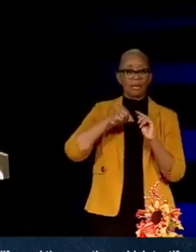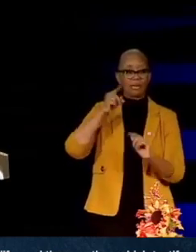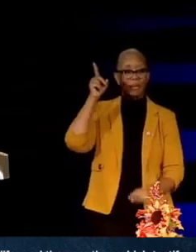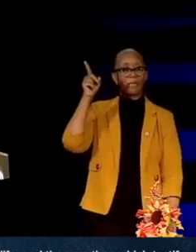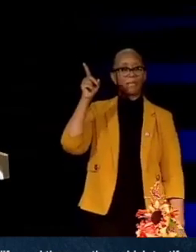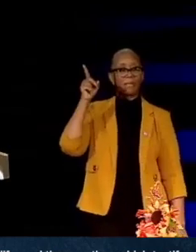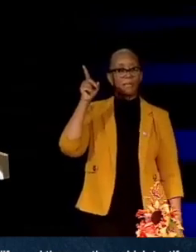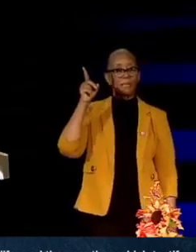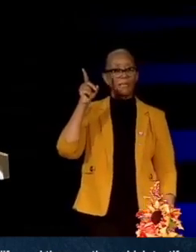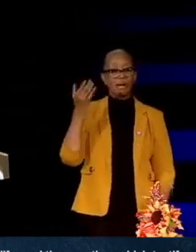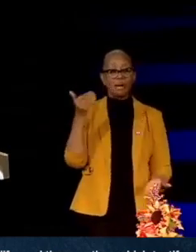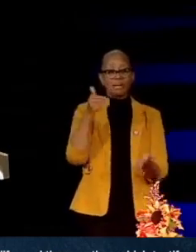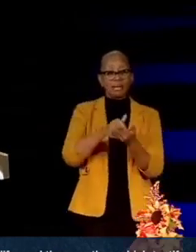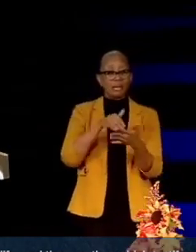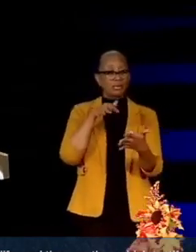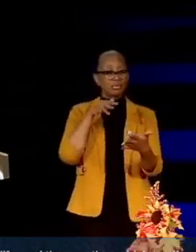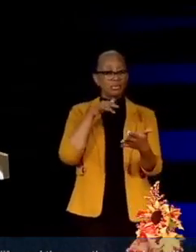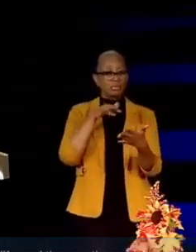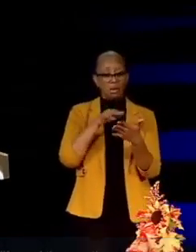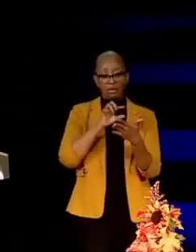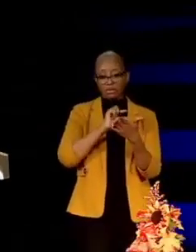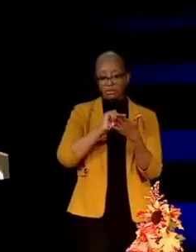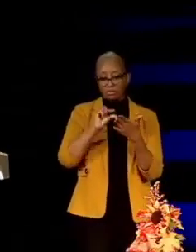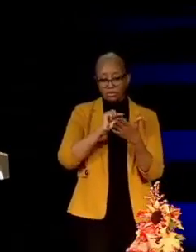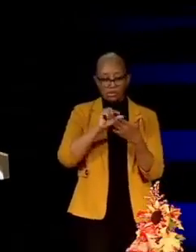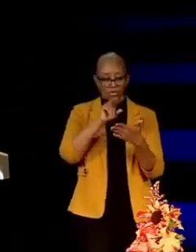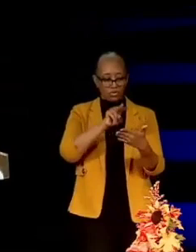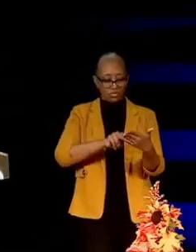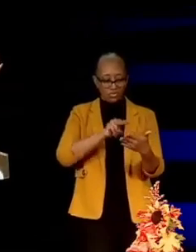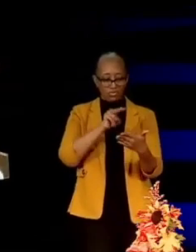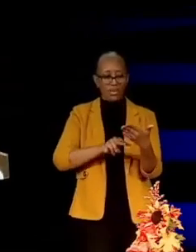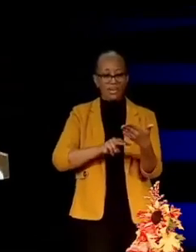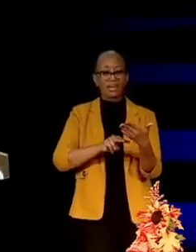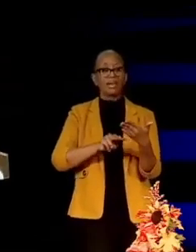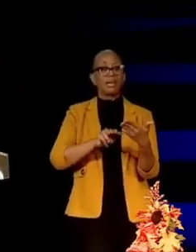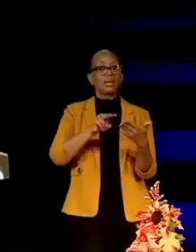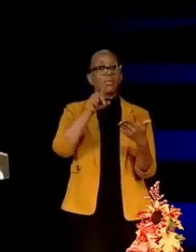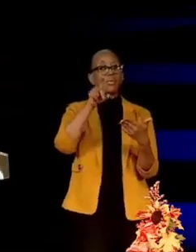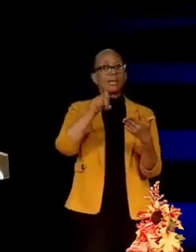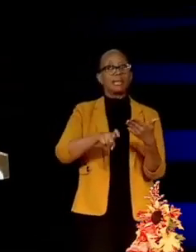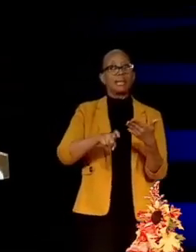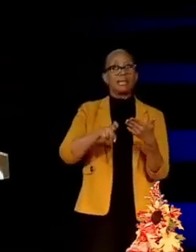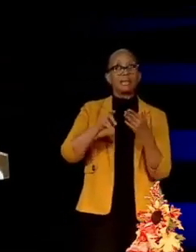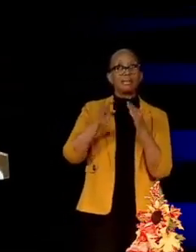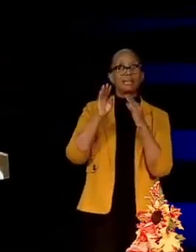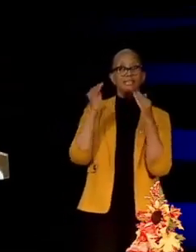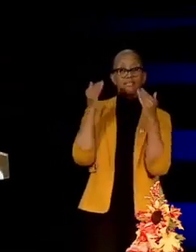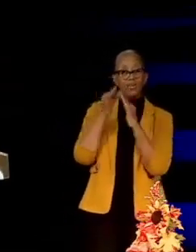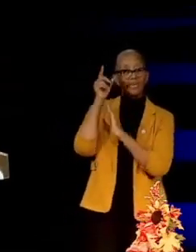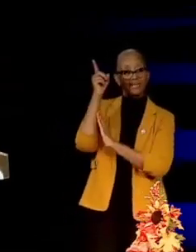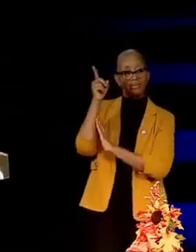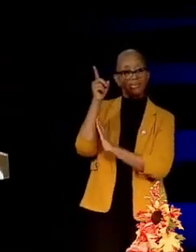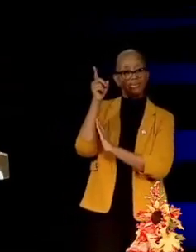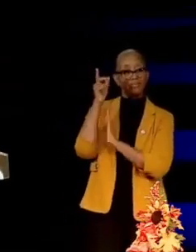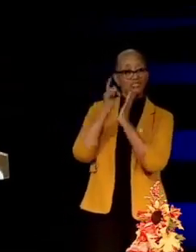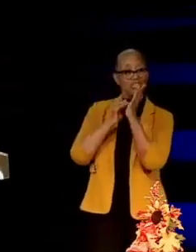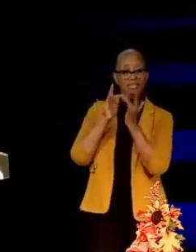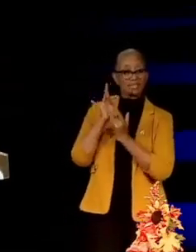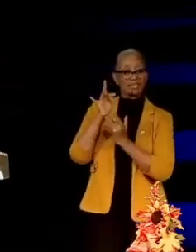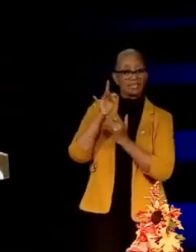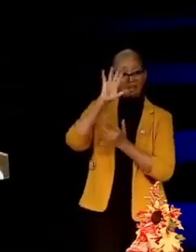research the scriptures, it points us, friends and family, back to the Son of God, our Savior